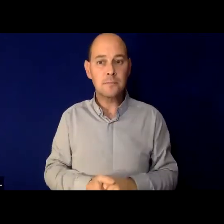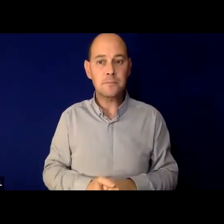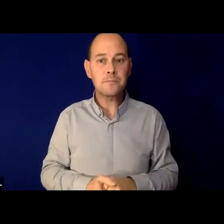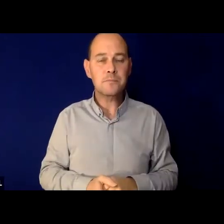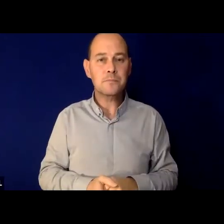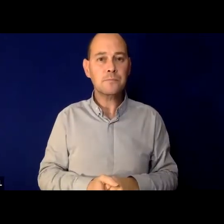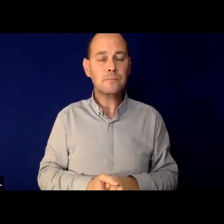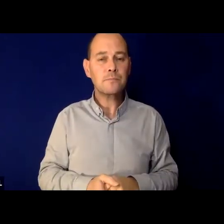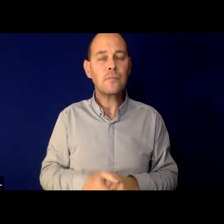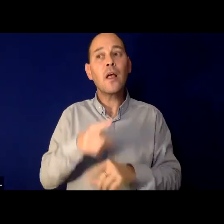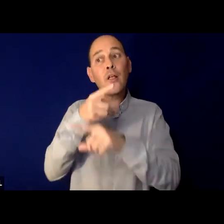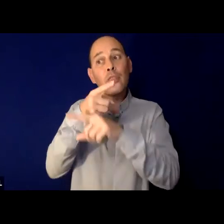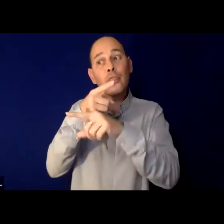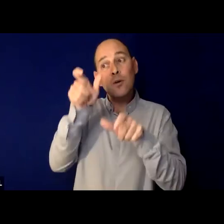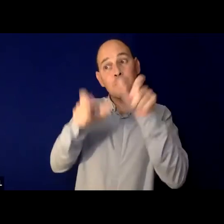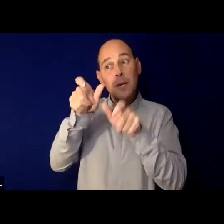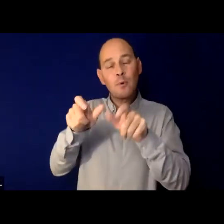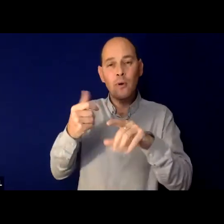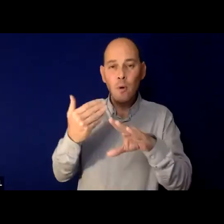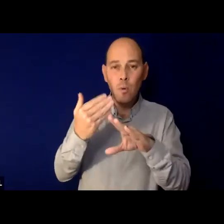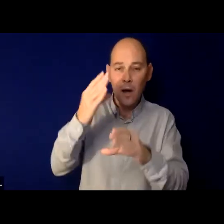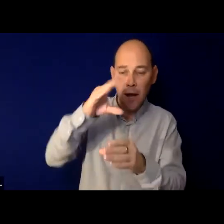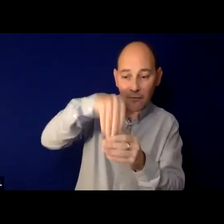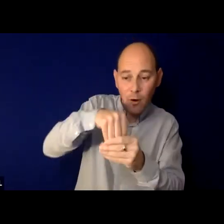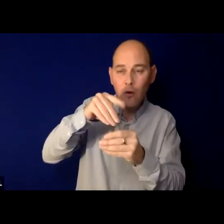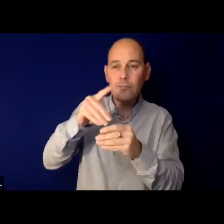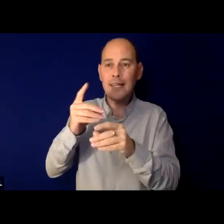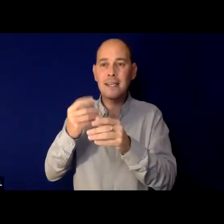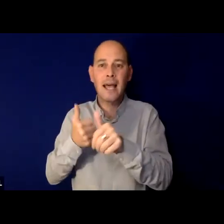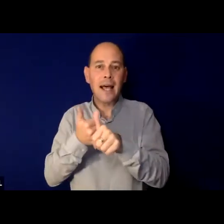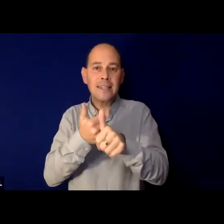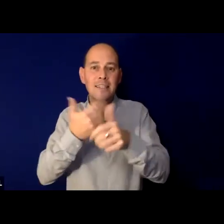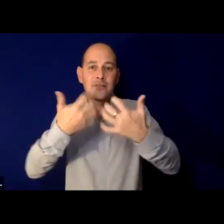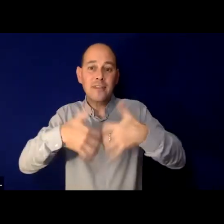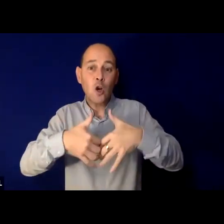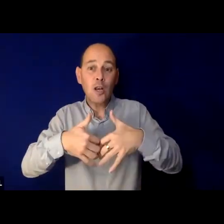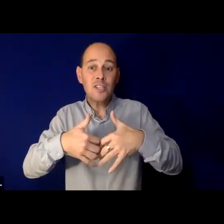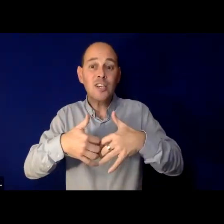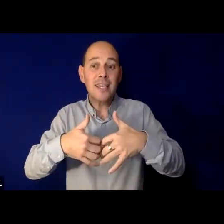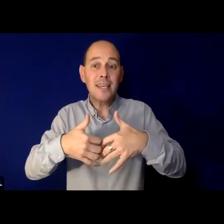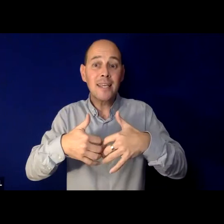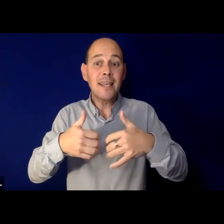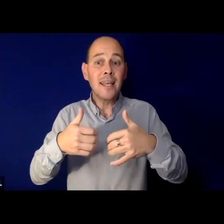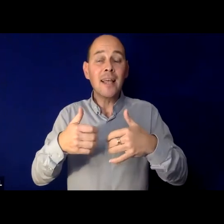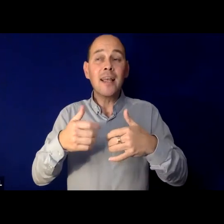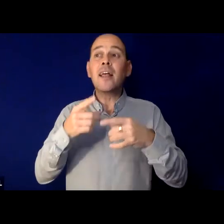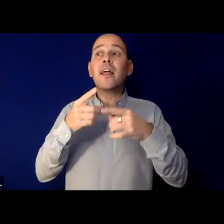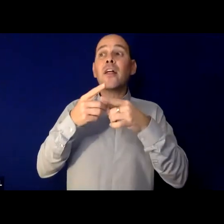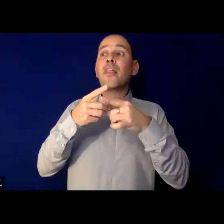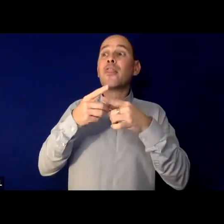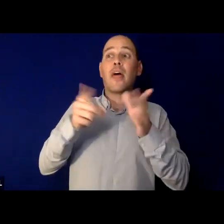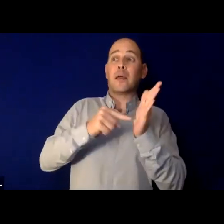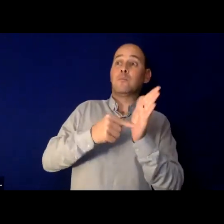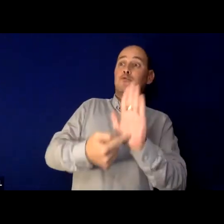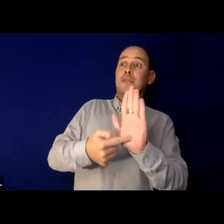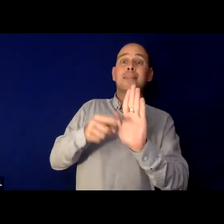in assistive technology in Ethiopia, I can say all of them were represented on that